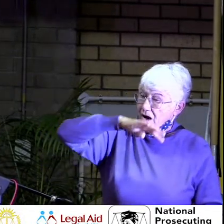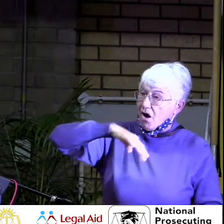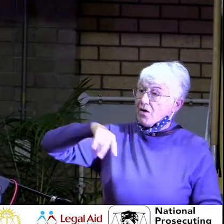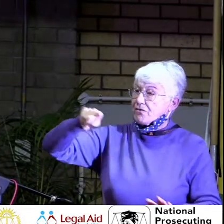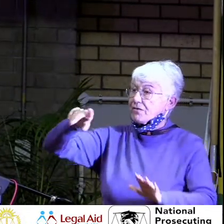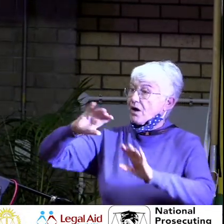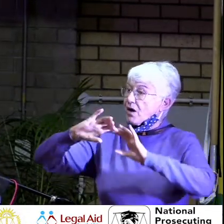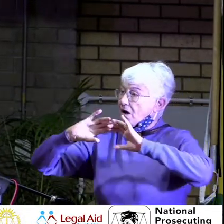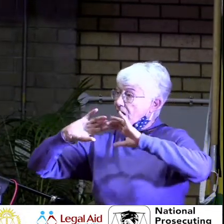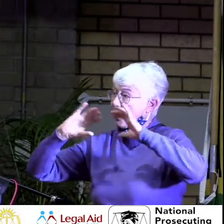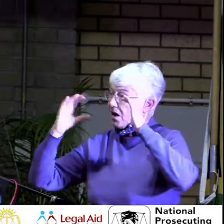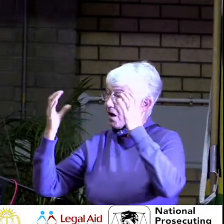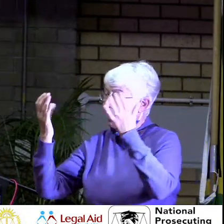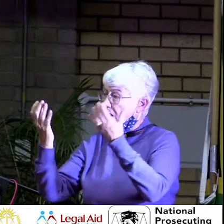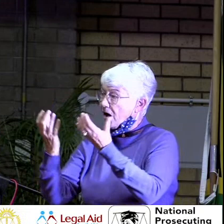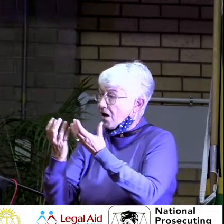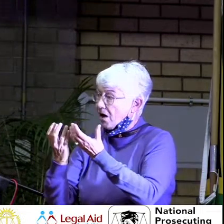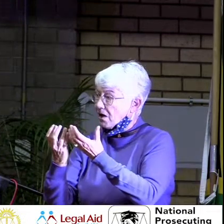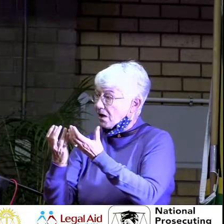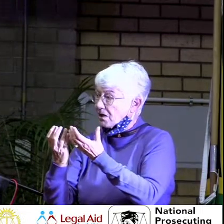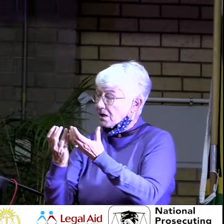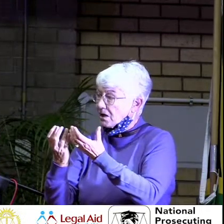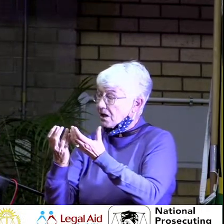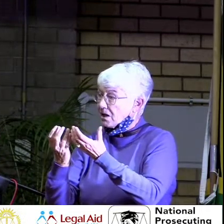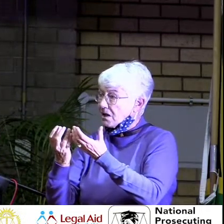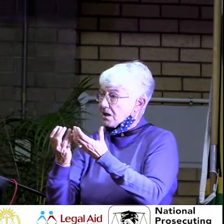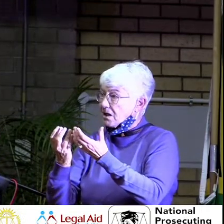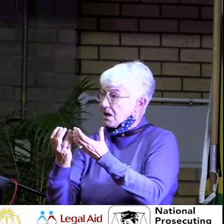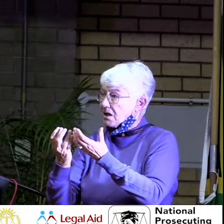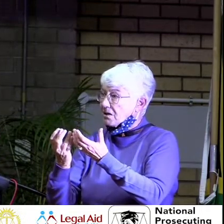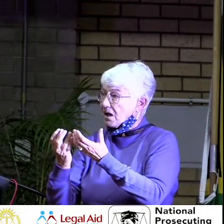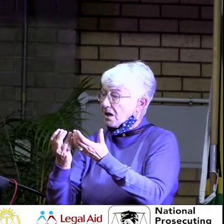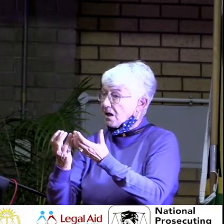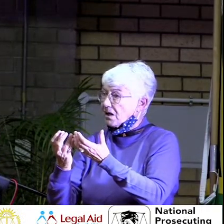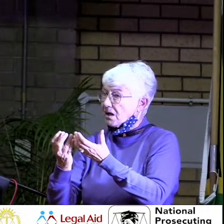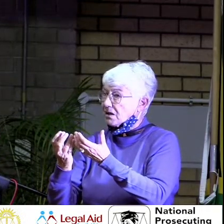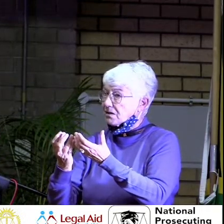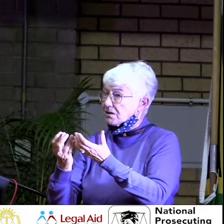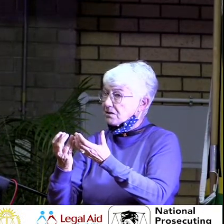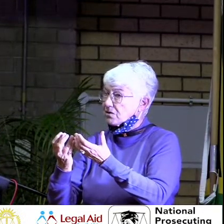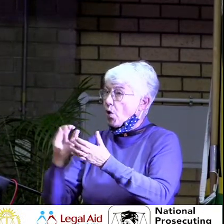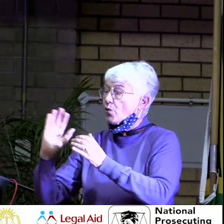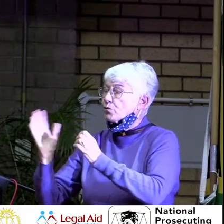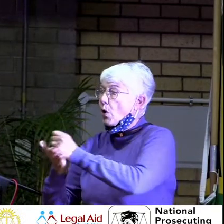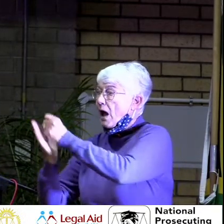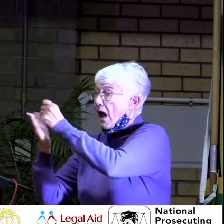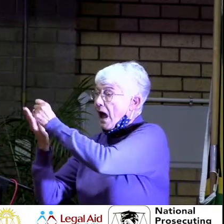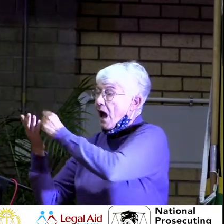community. Hats off to Delft. The role of the Department of Health